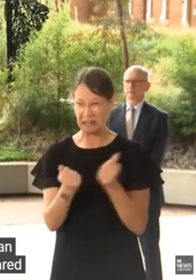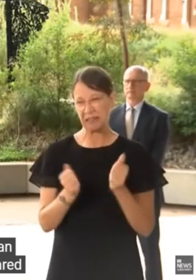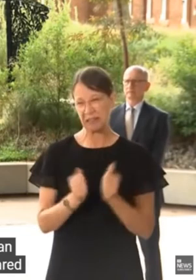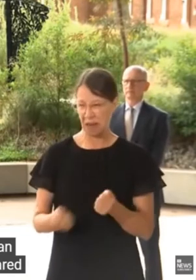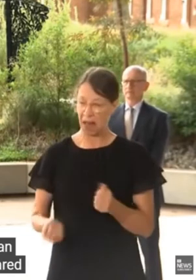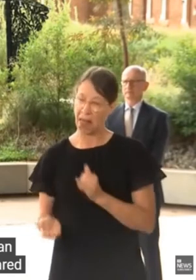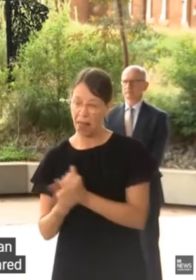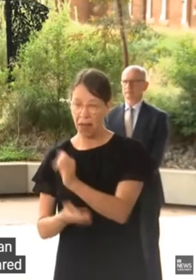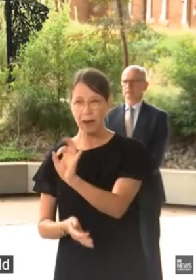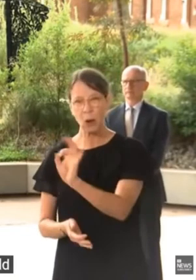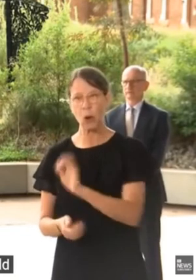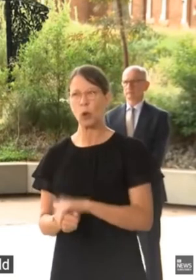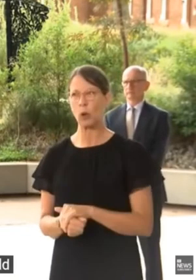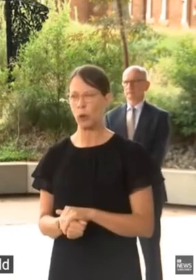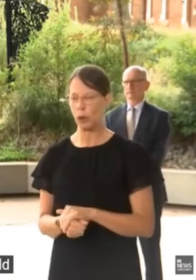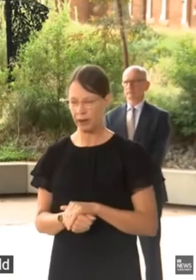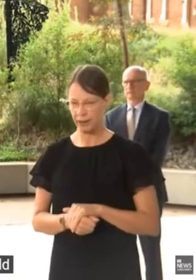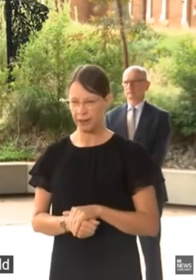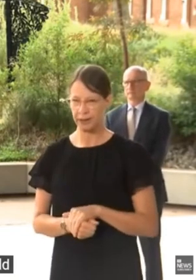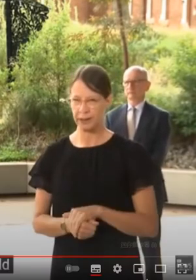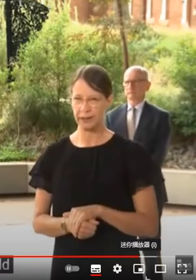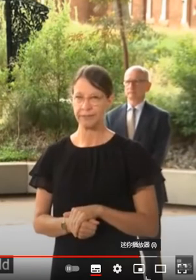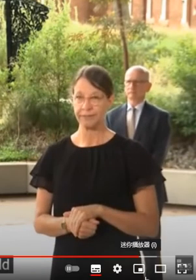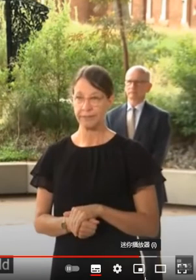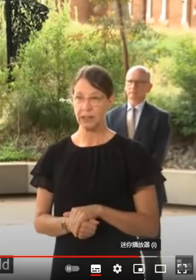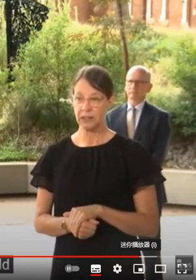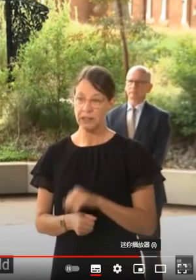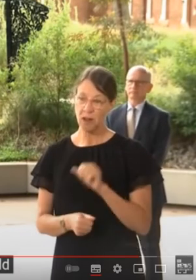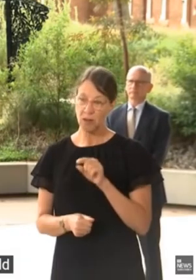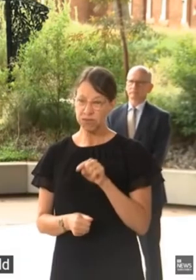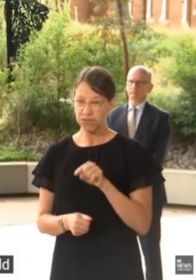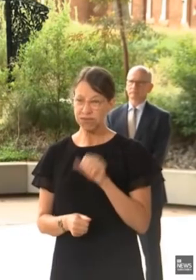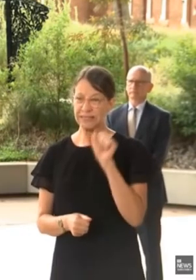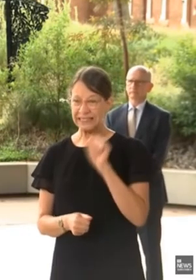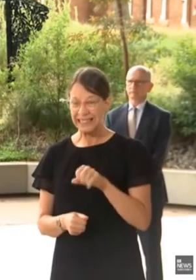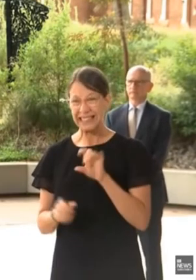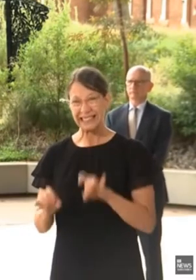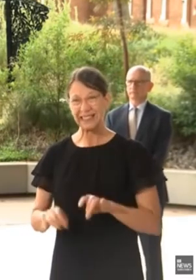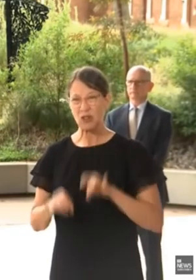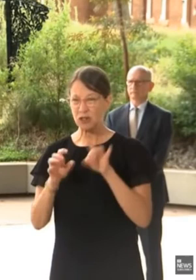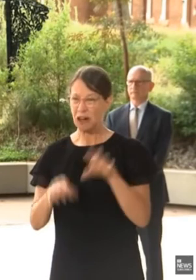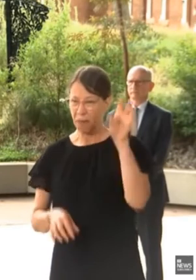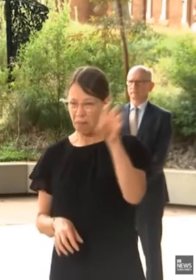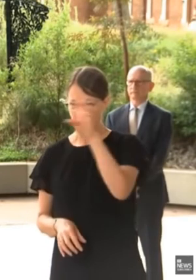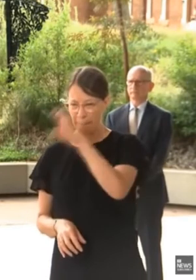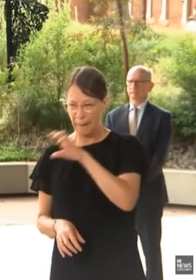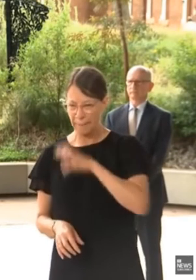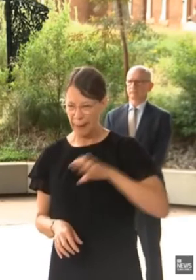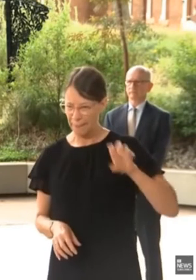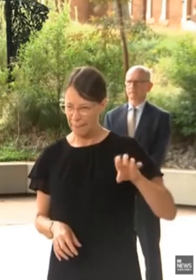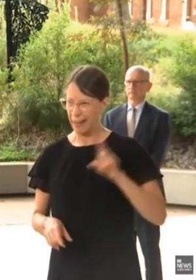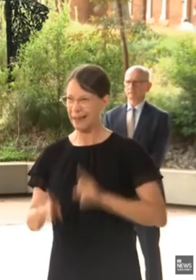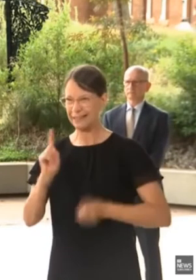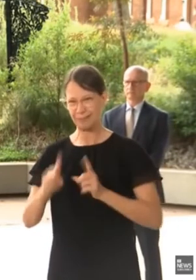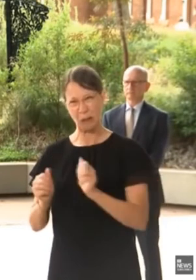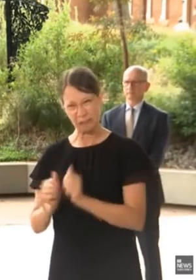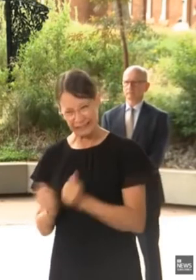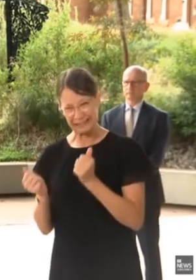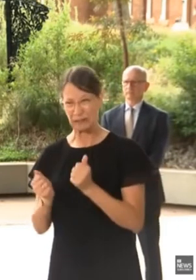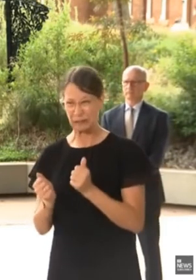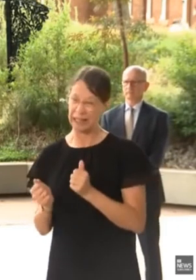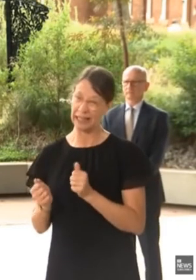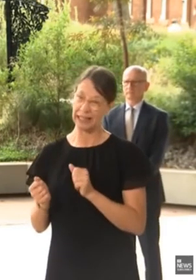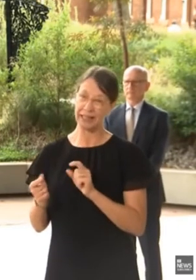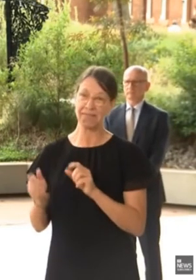world, our response as a country, whilst it differed from time to time across states and to some degree still in relation to Western